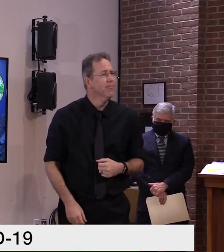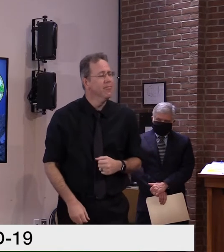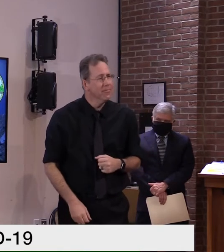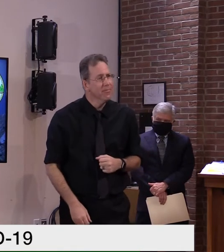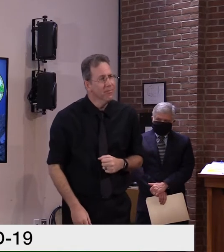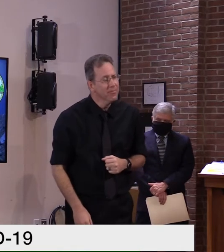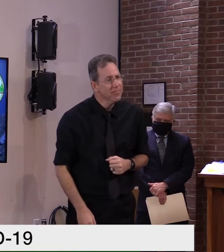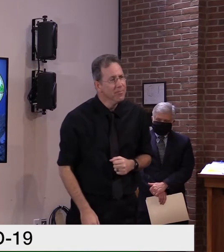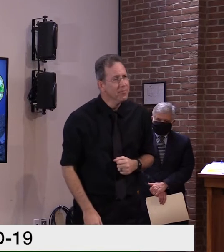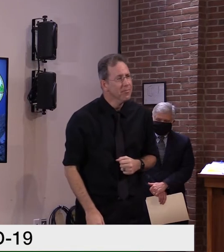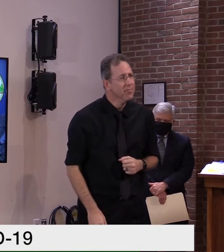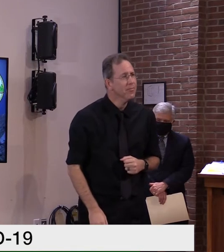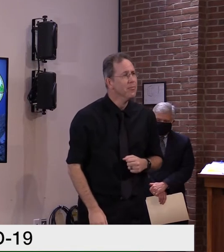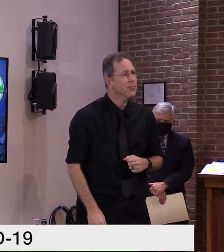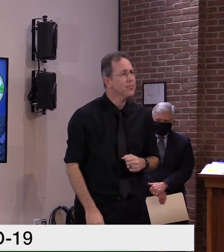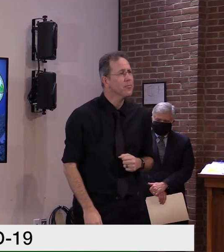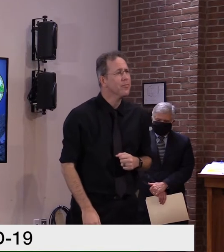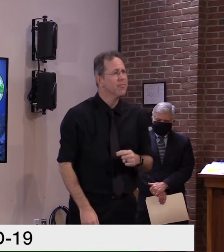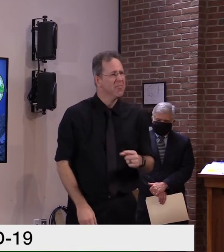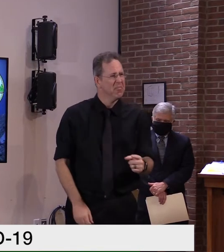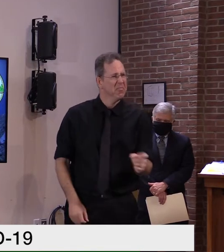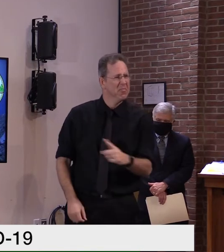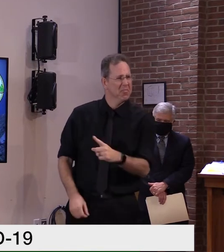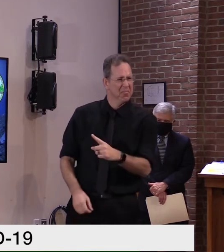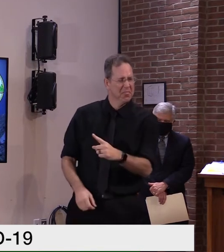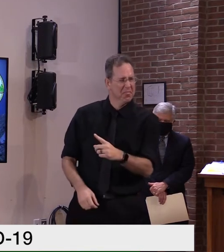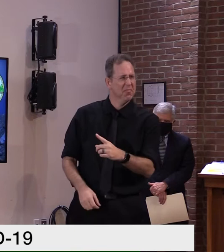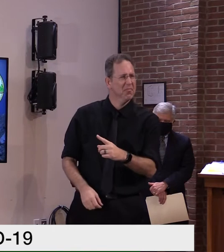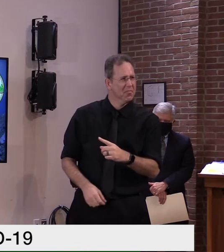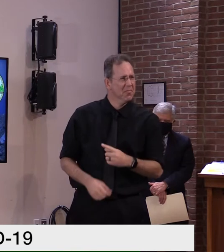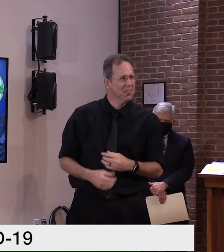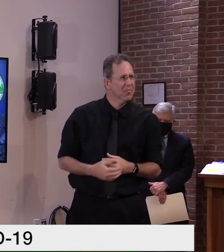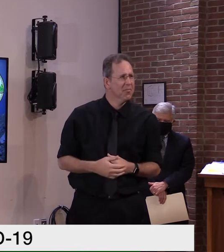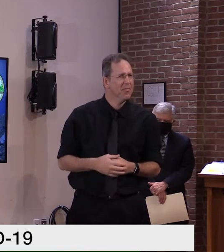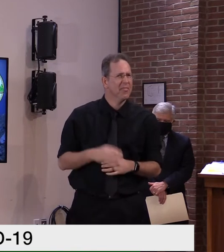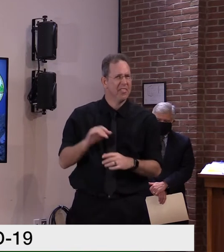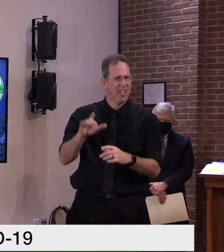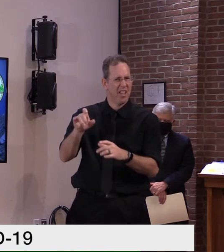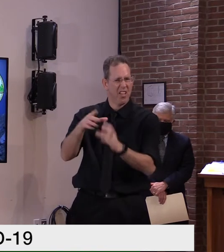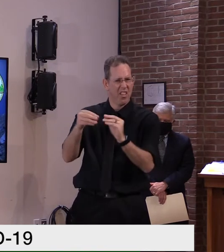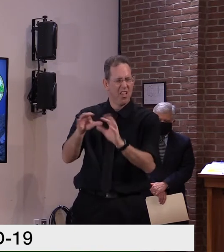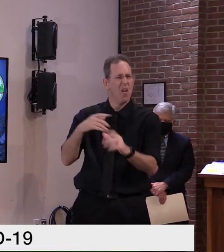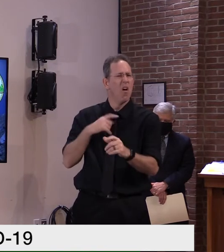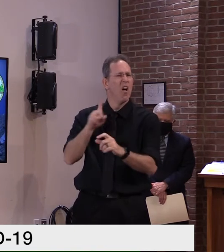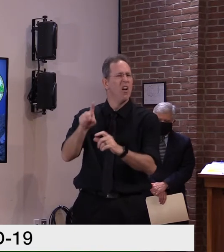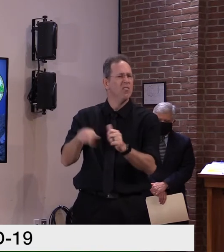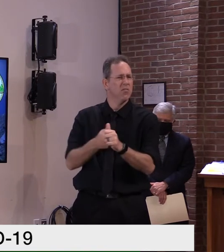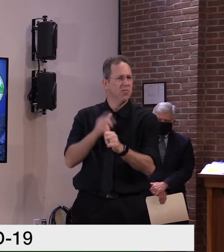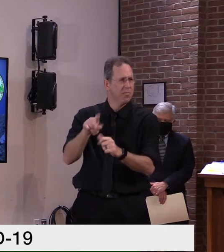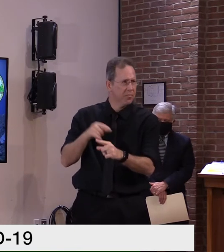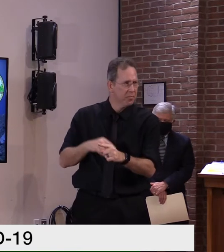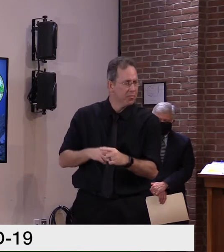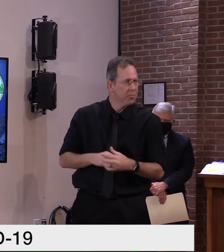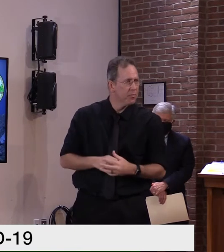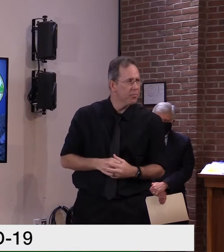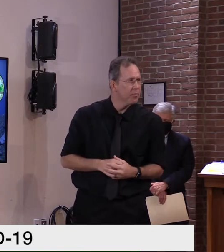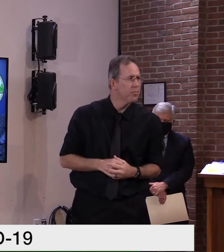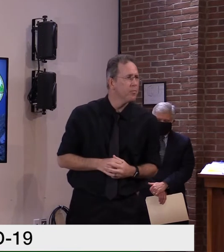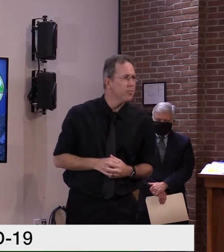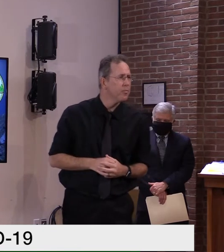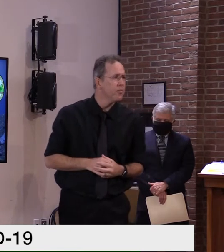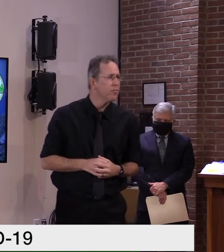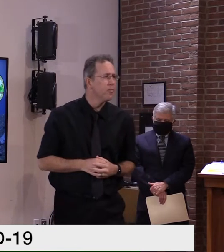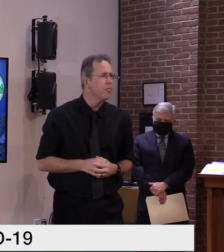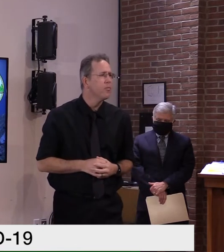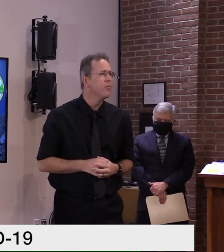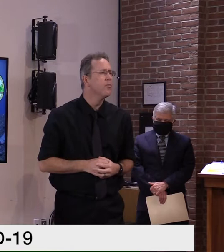That's kind of in the vein of what I was going to ask next is, somebody who went to this testing site on Friday, they went through all the steps, yeah,